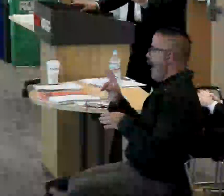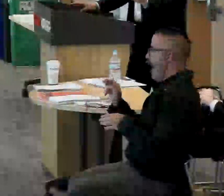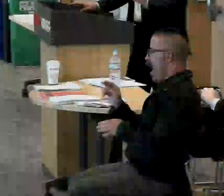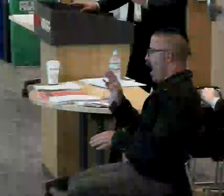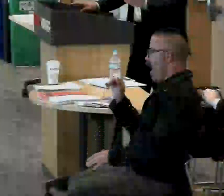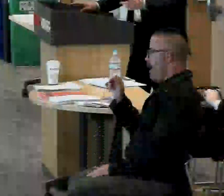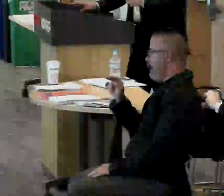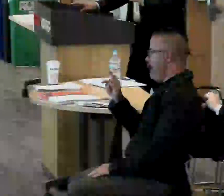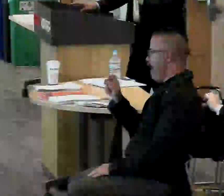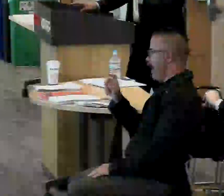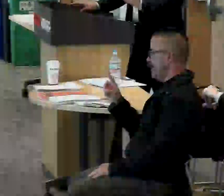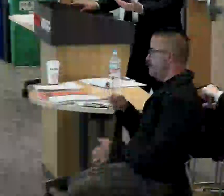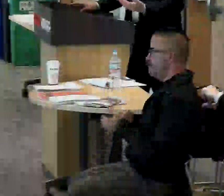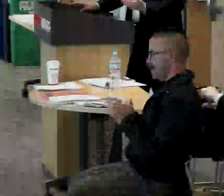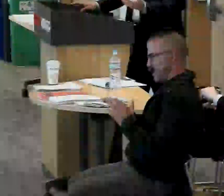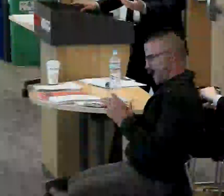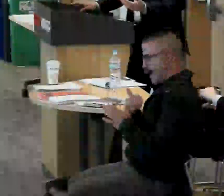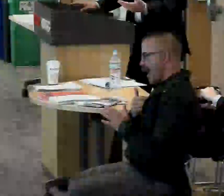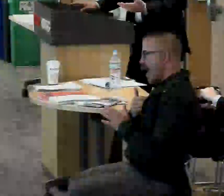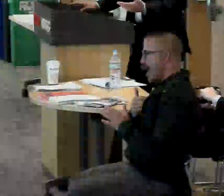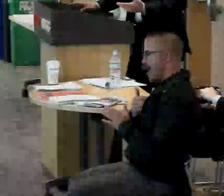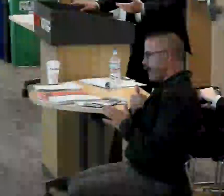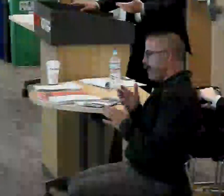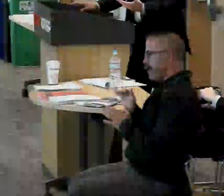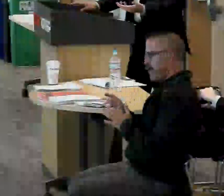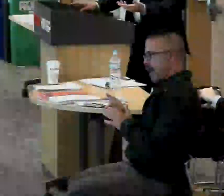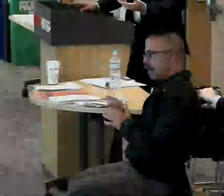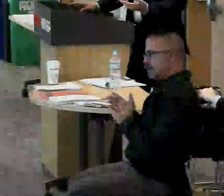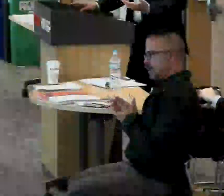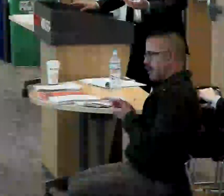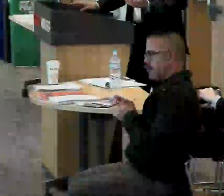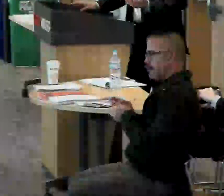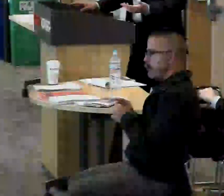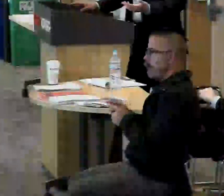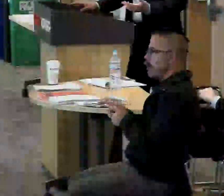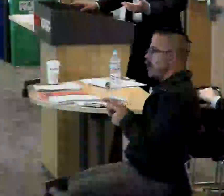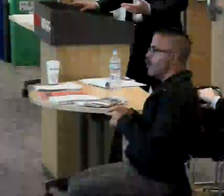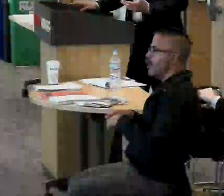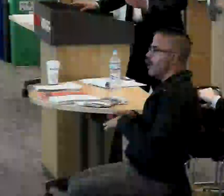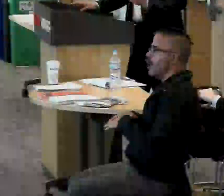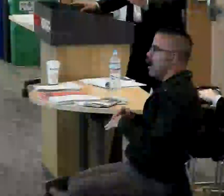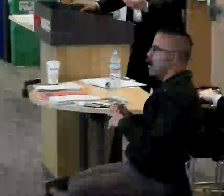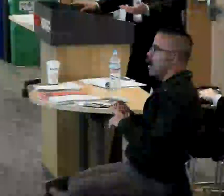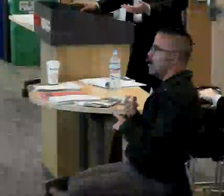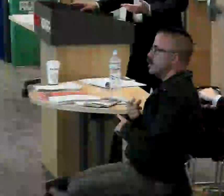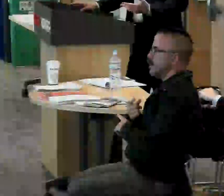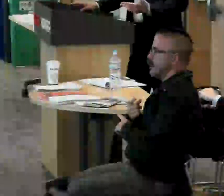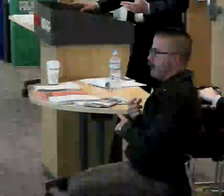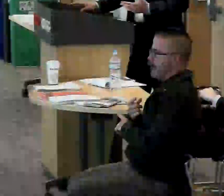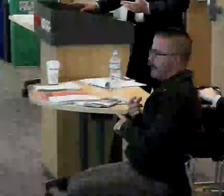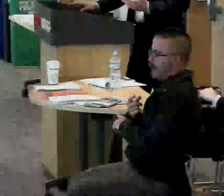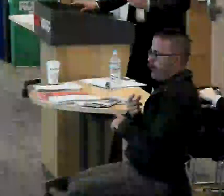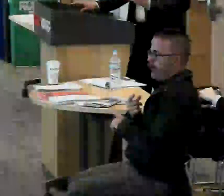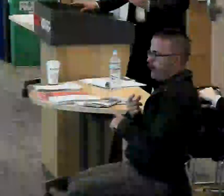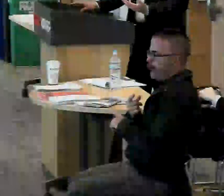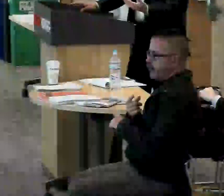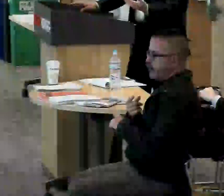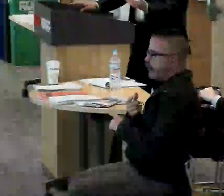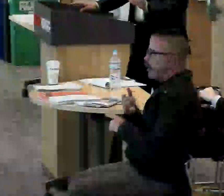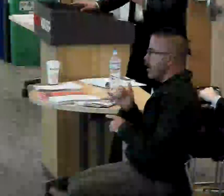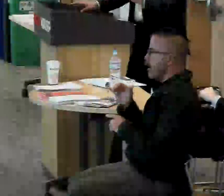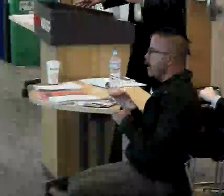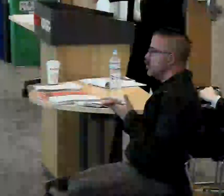an institution, but they still rely on alternative banking services like check cashing, payday lending,